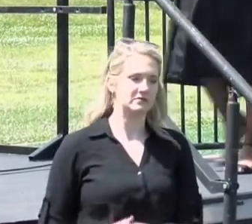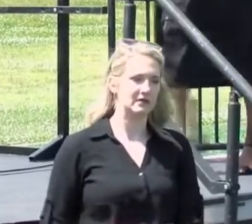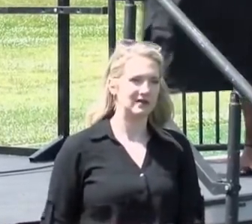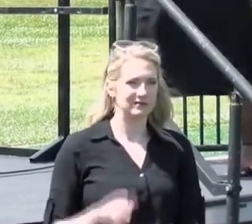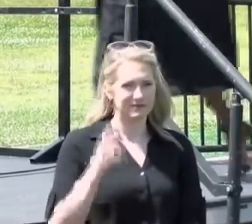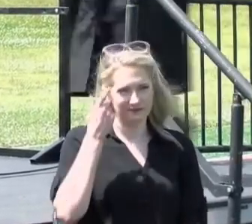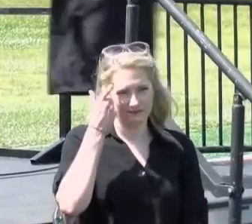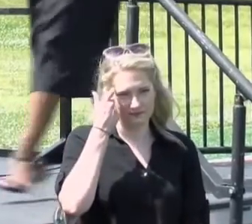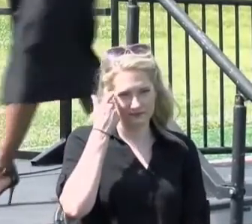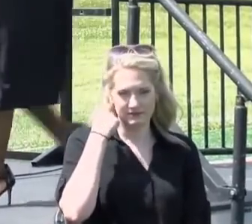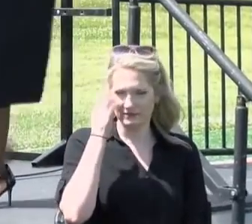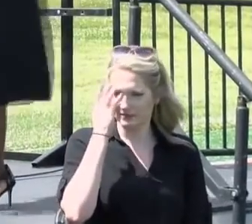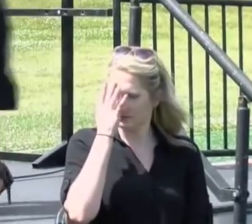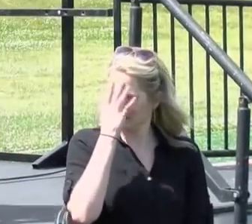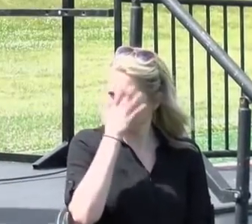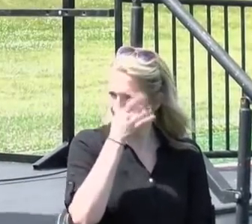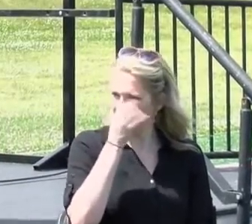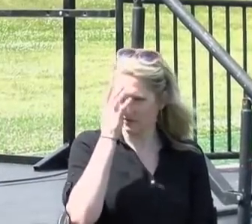Jada Allen.